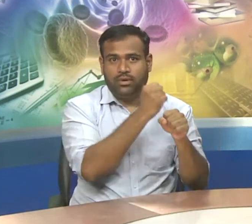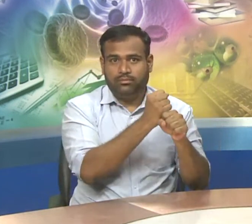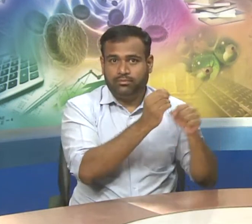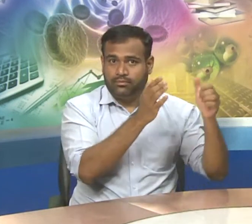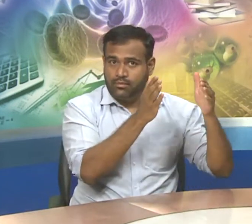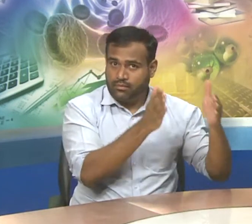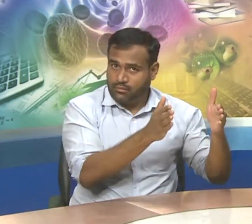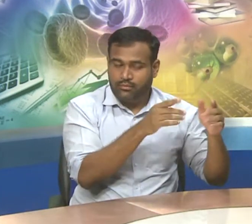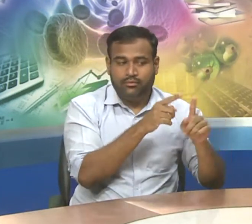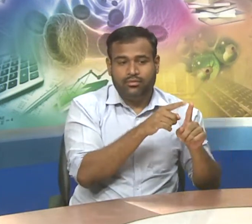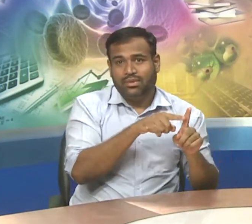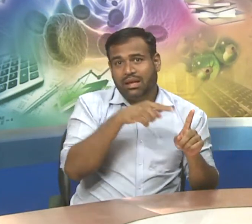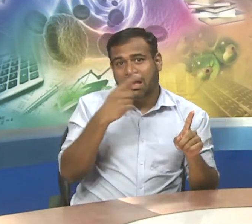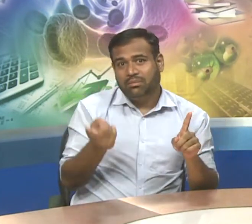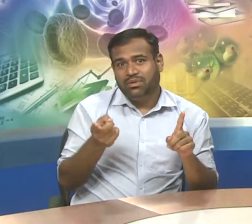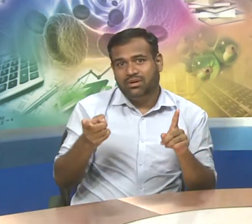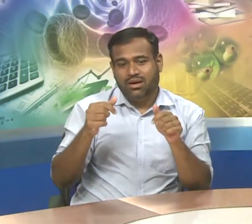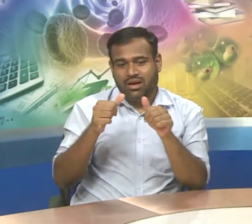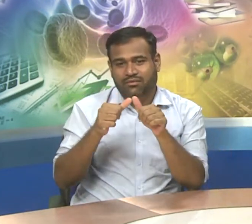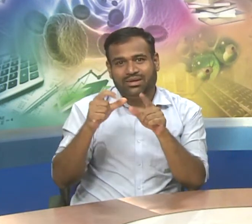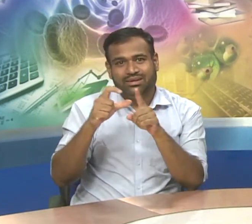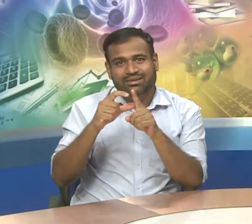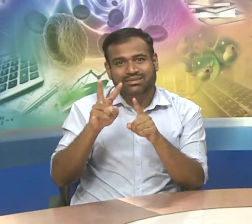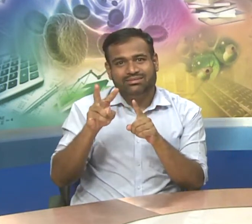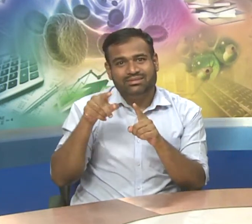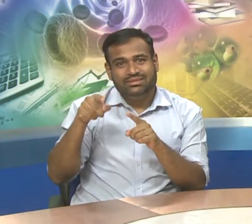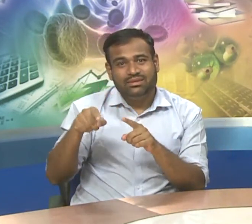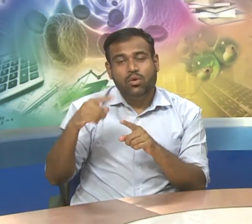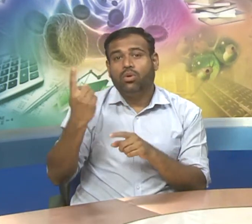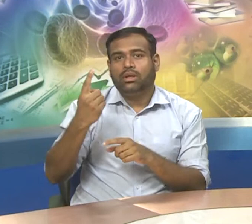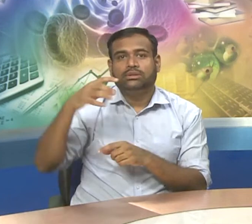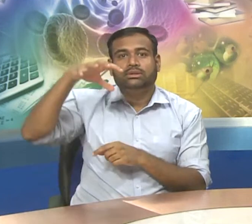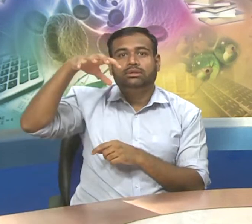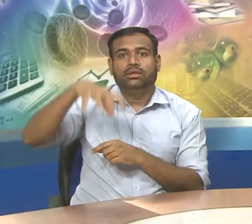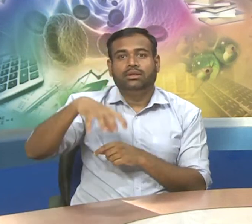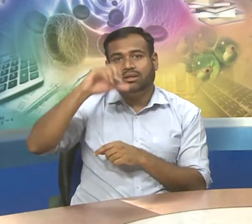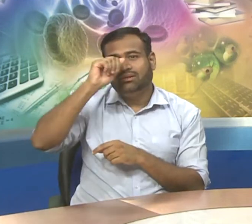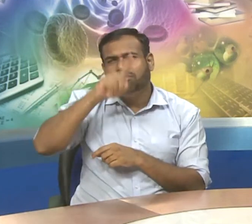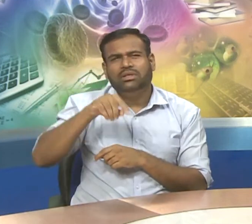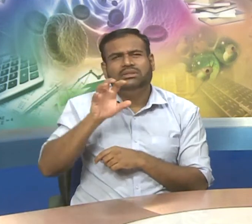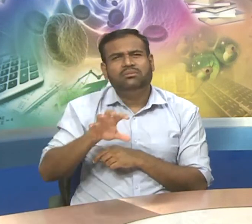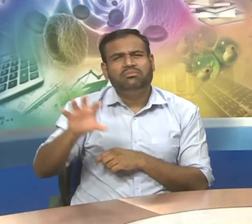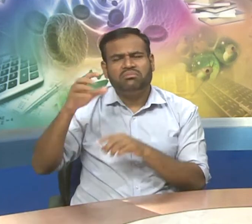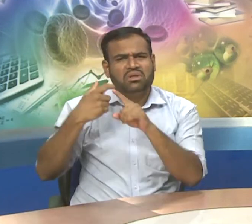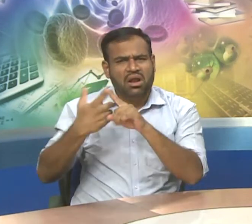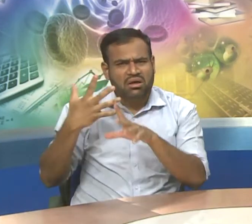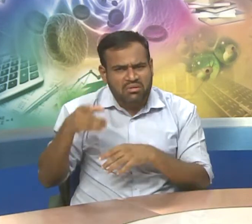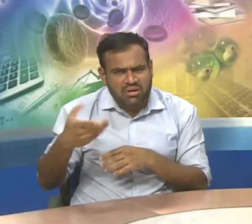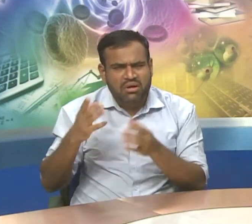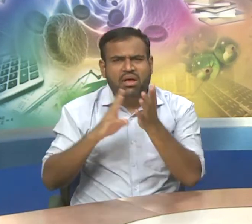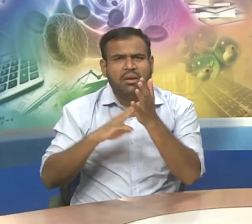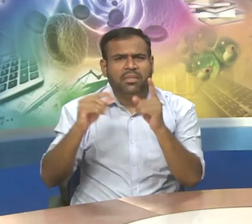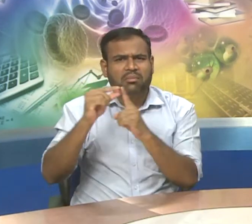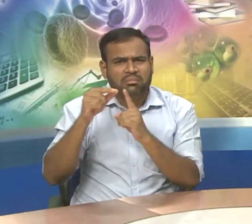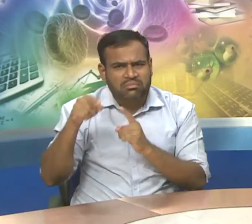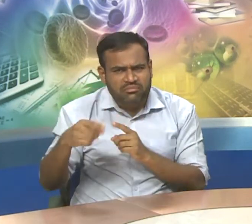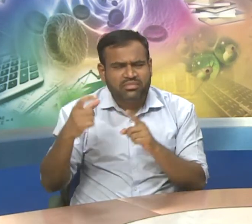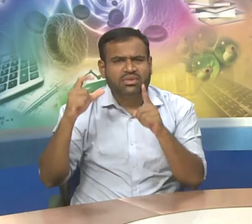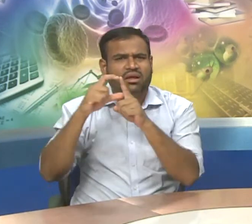Advocate General is the chief legal advisor of the state government and is its chief advocate in the courts.